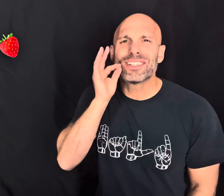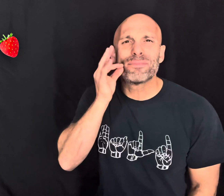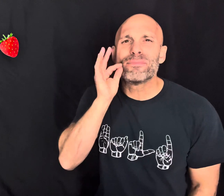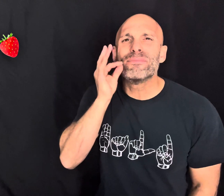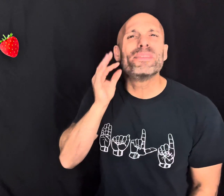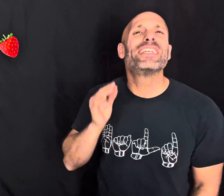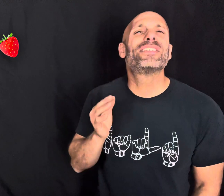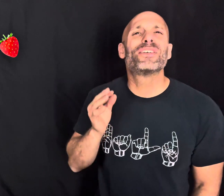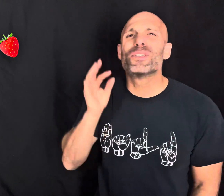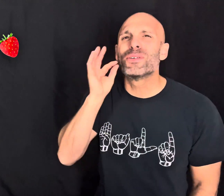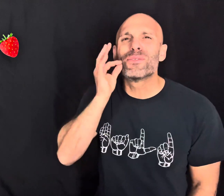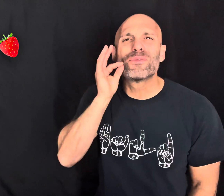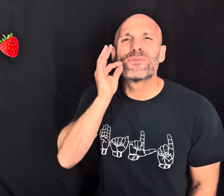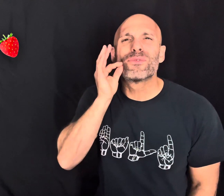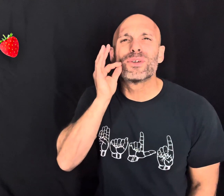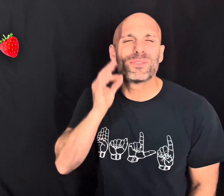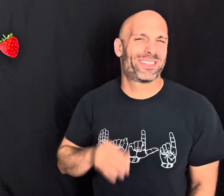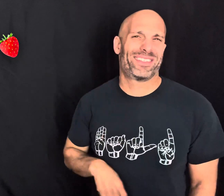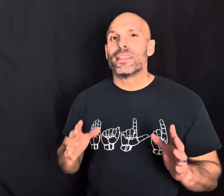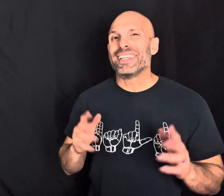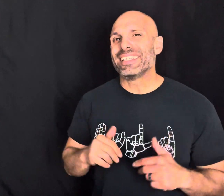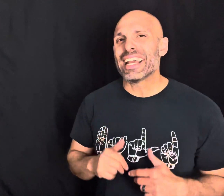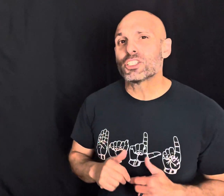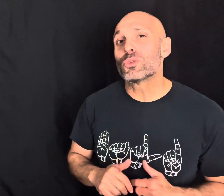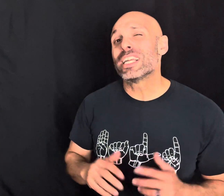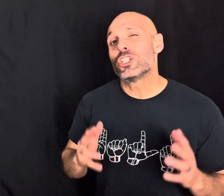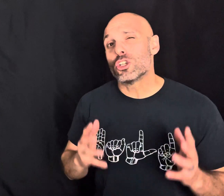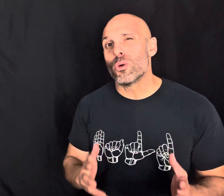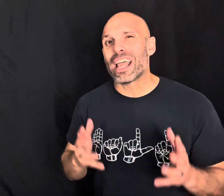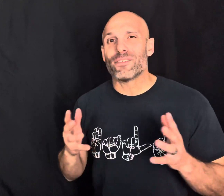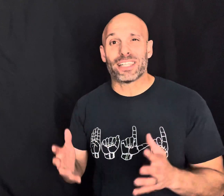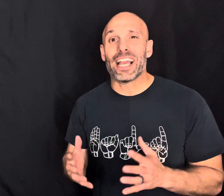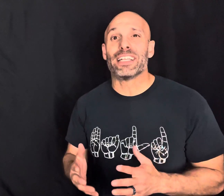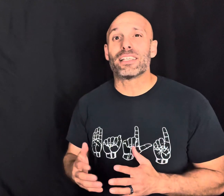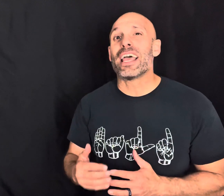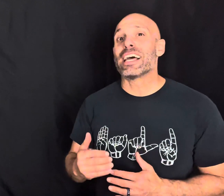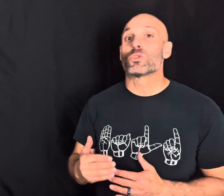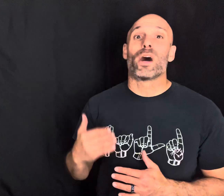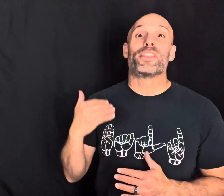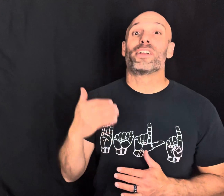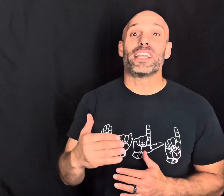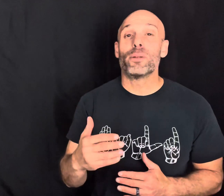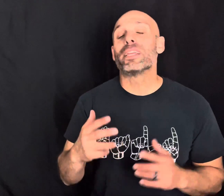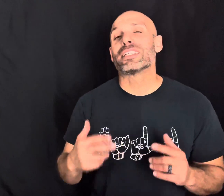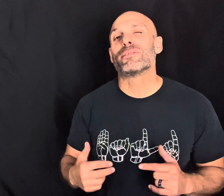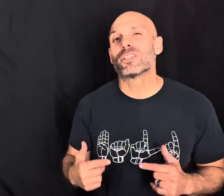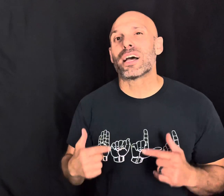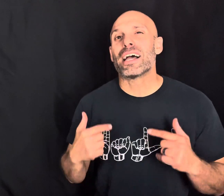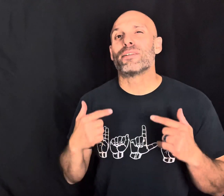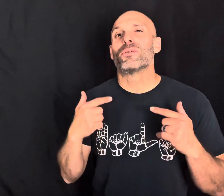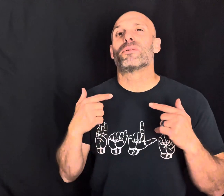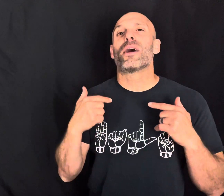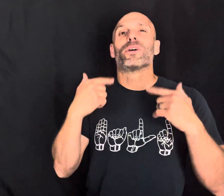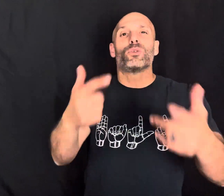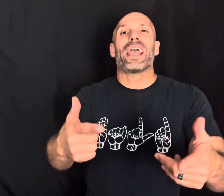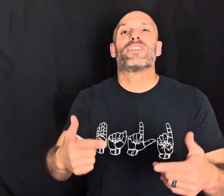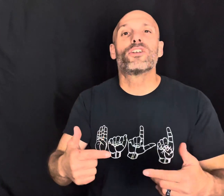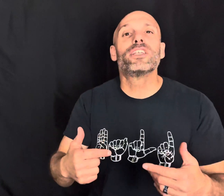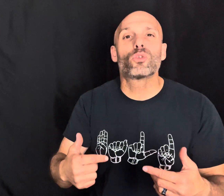Awesome. Me too. Fruit. These next three don't have signs, and that's why they're here, because I want to answer these